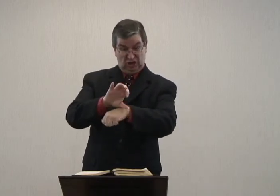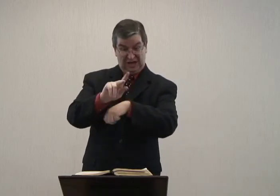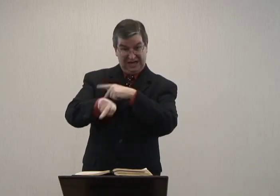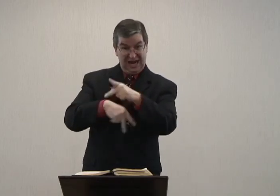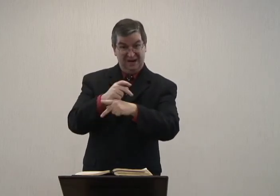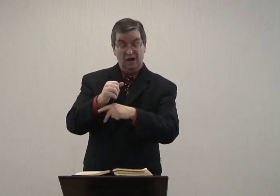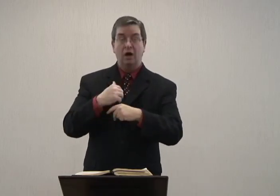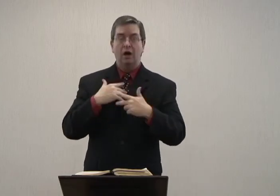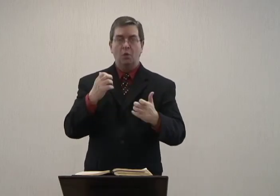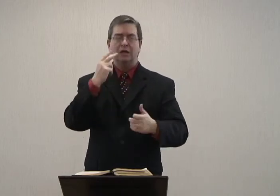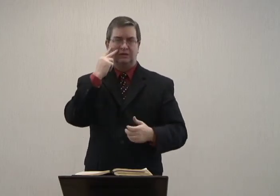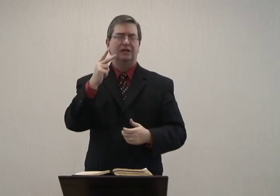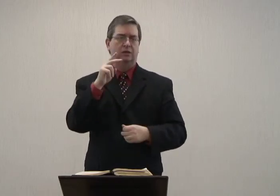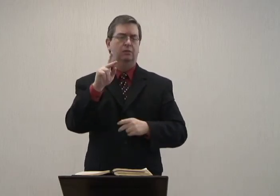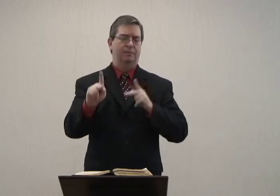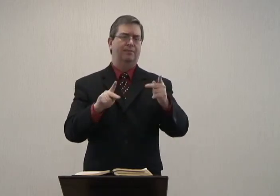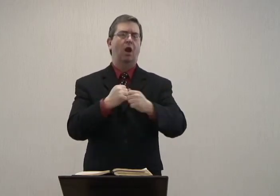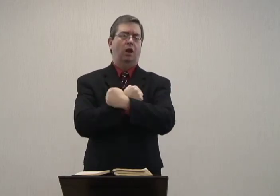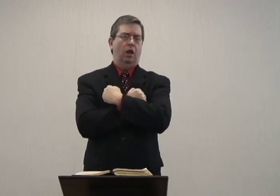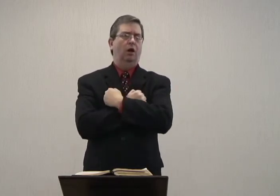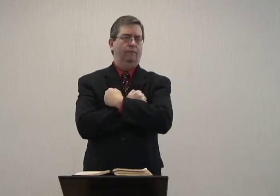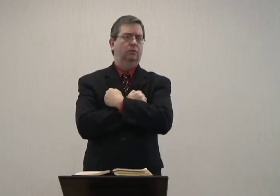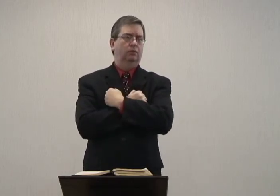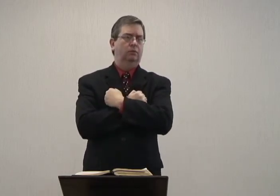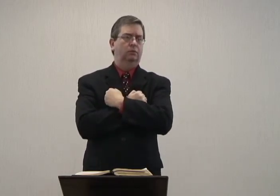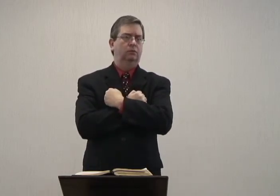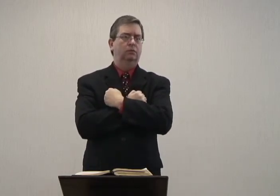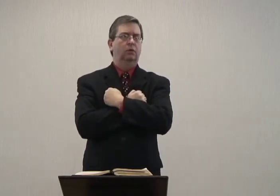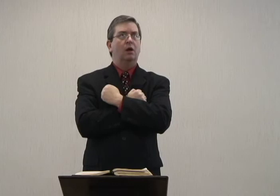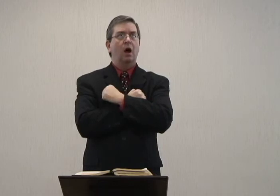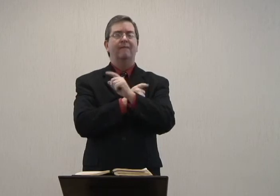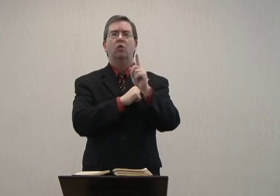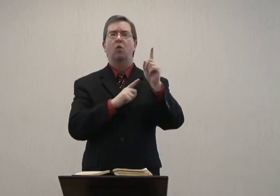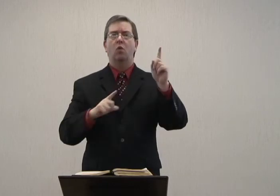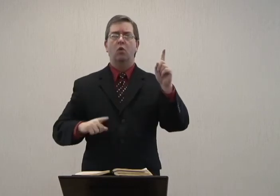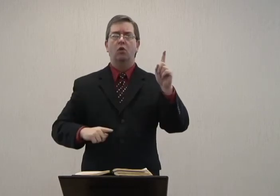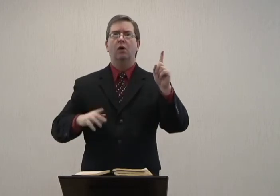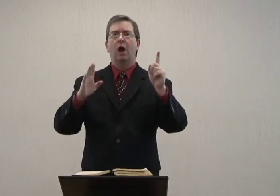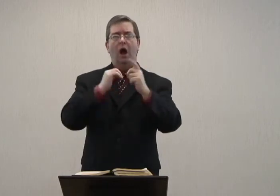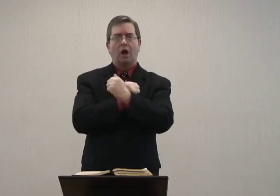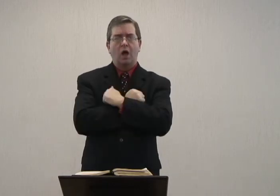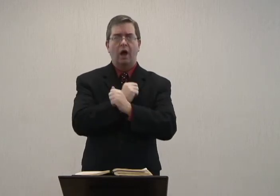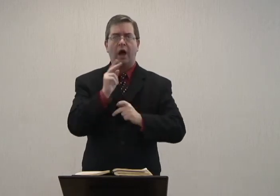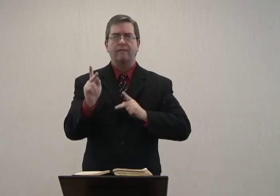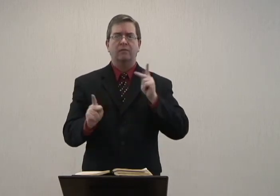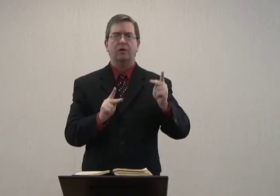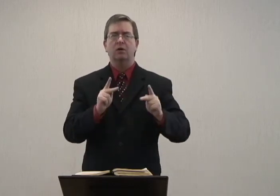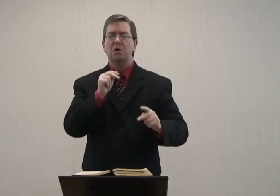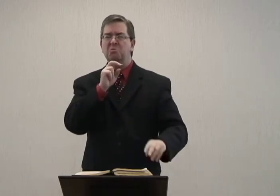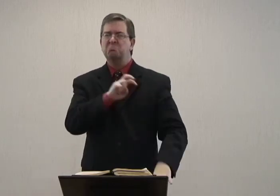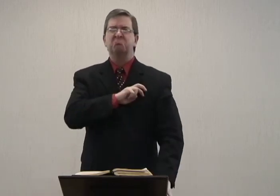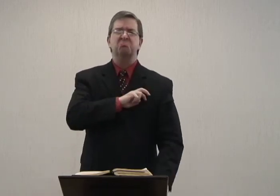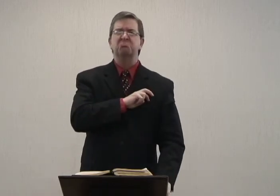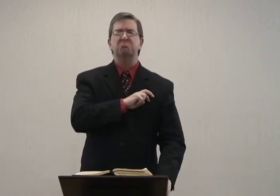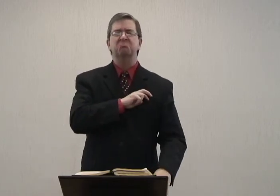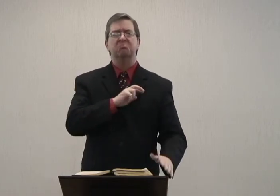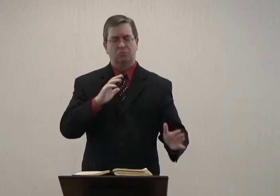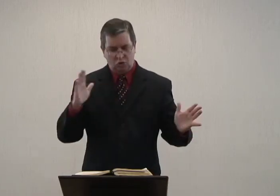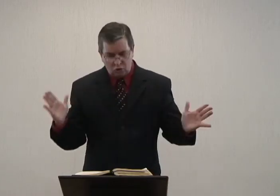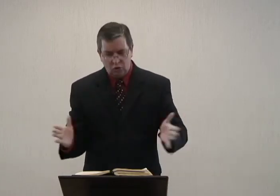This church, I want to see people love for the Lord. Not